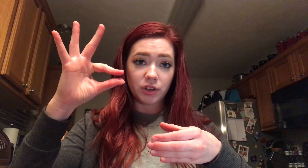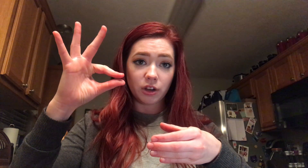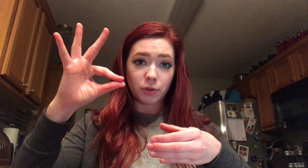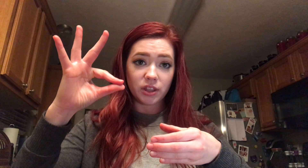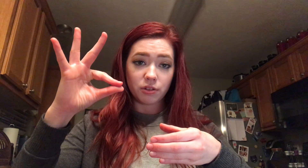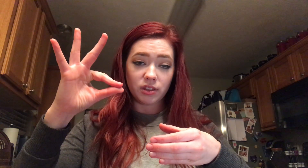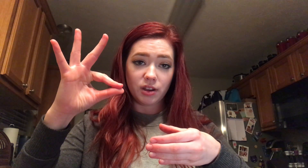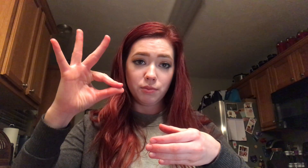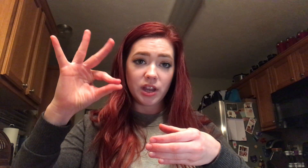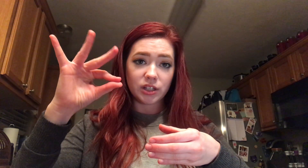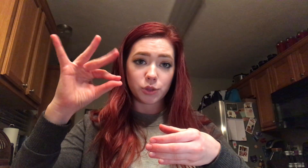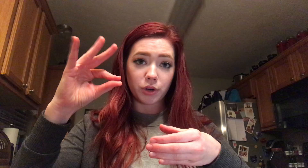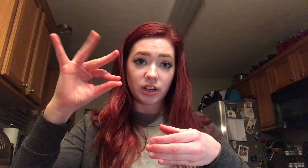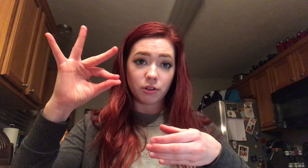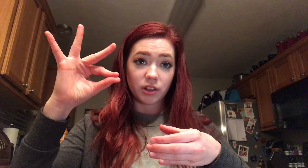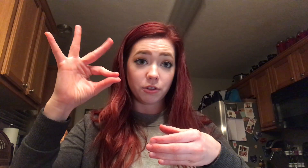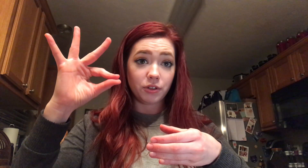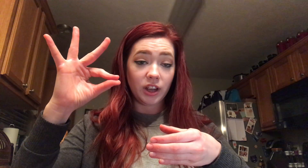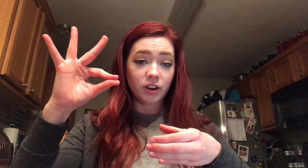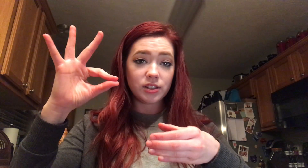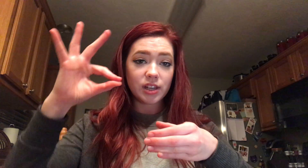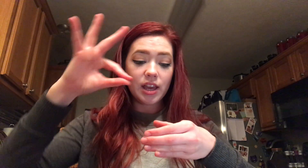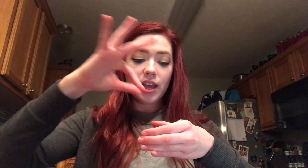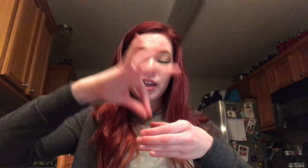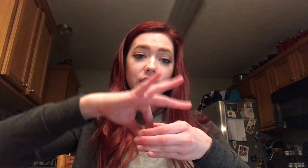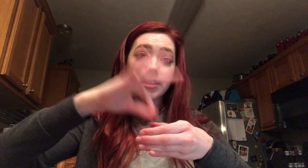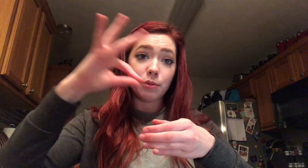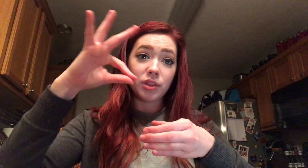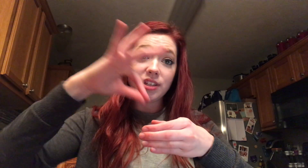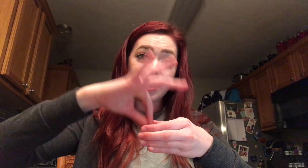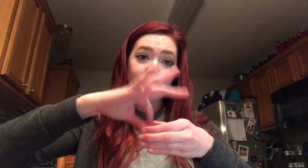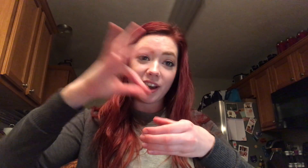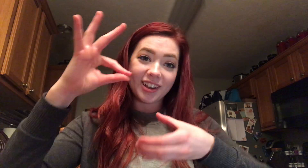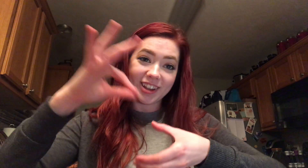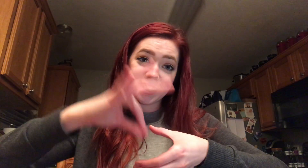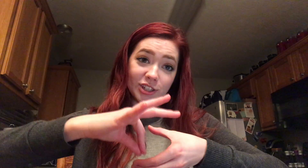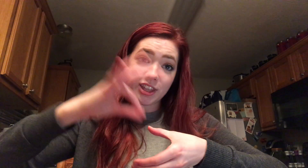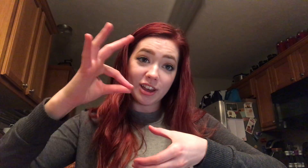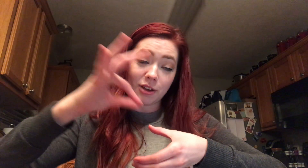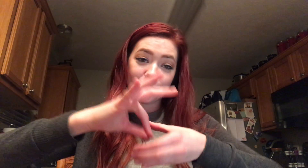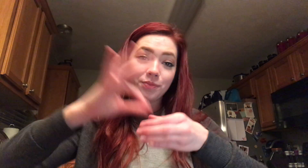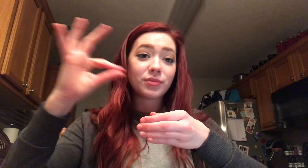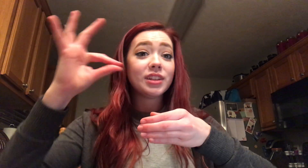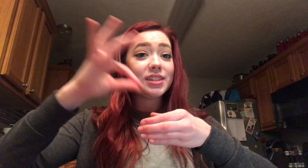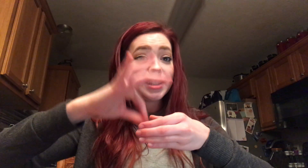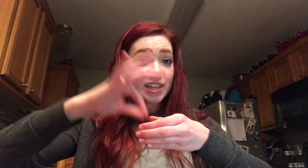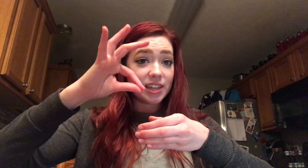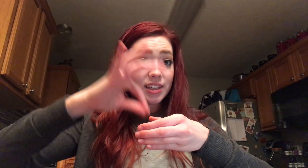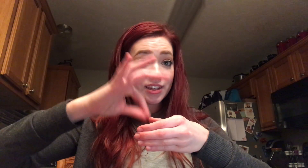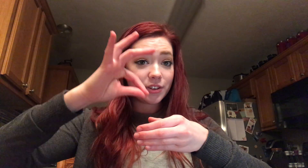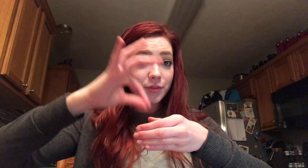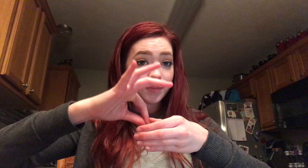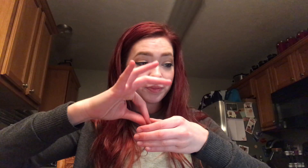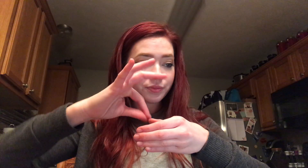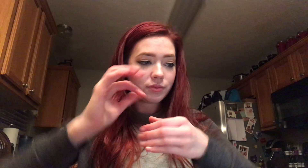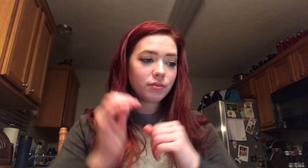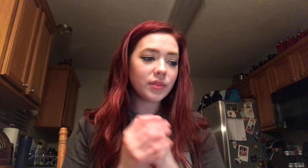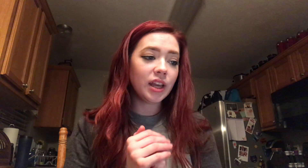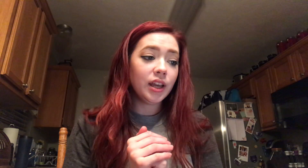finger with your thumb and spread your other fingers and dip the tea back into the cup. Tea.